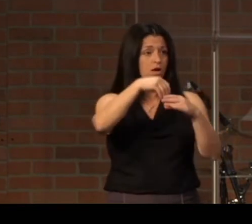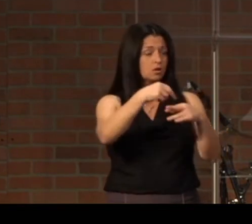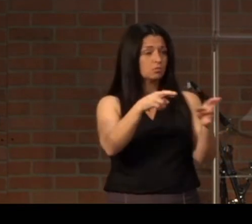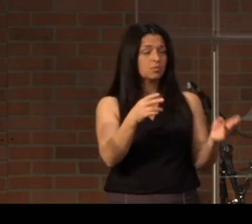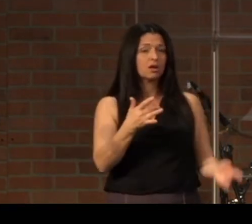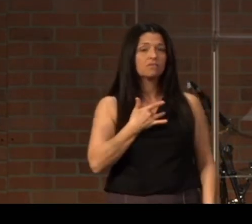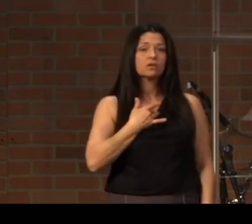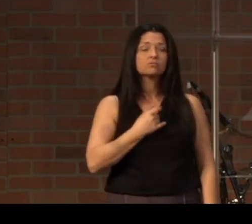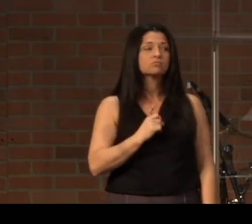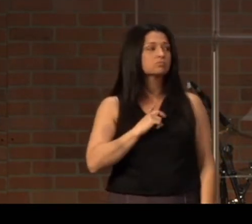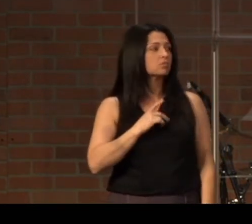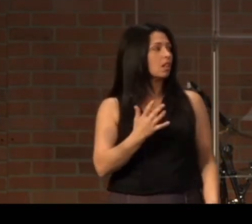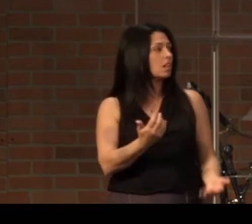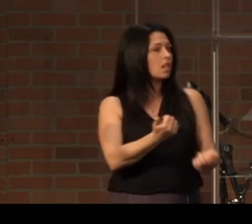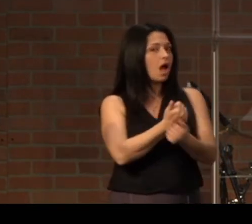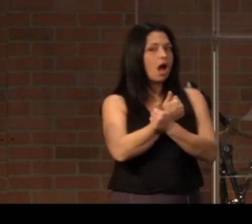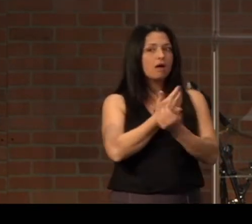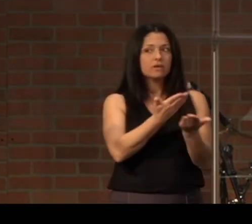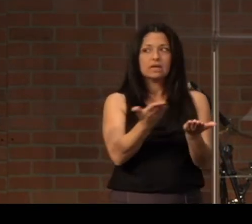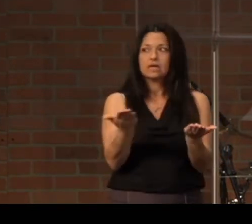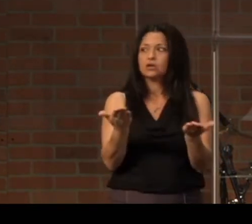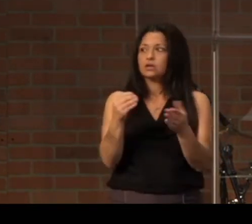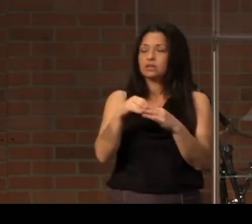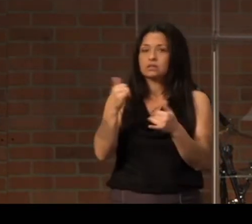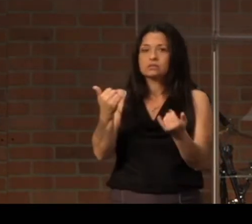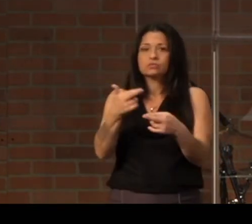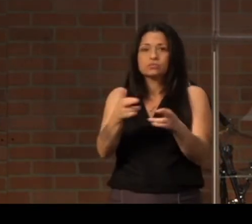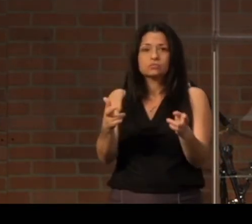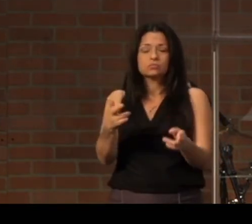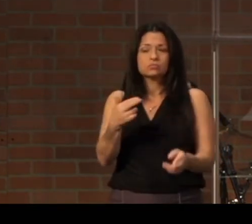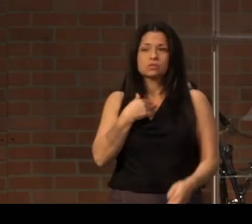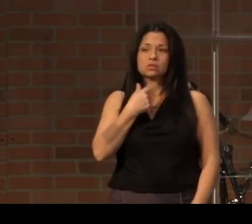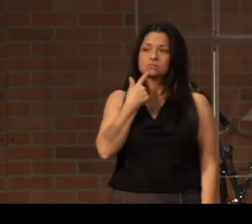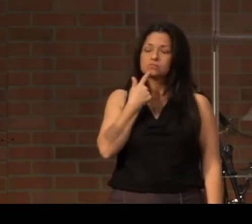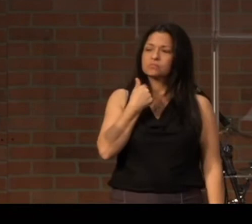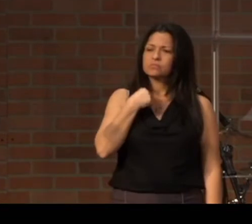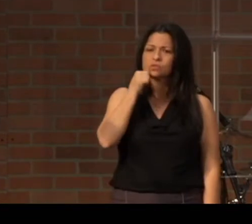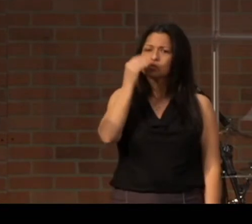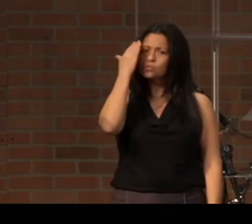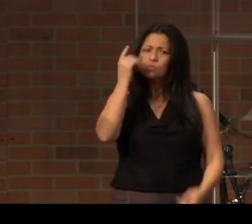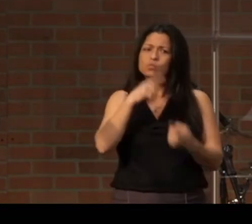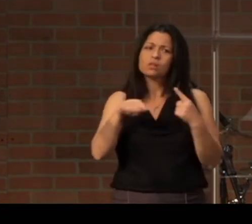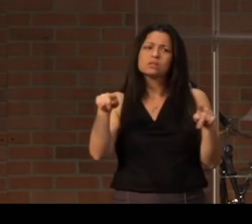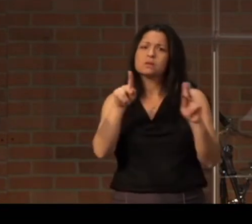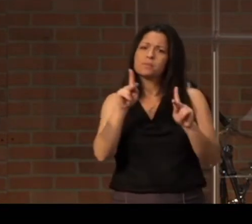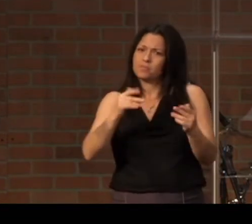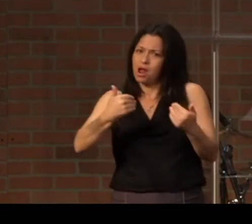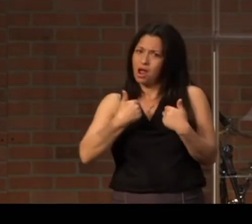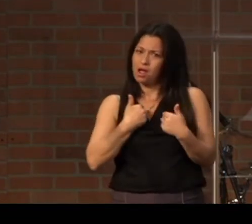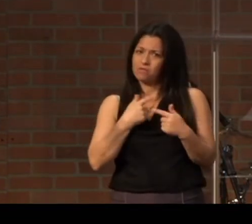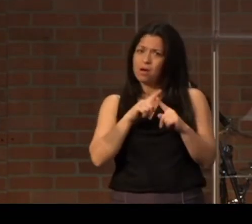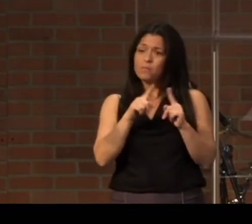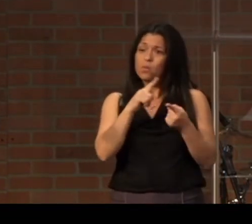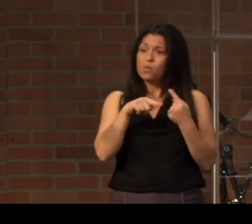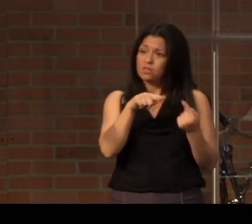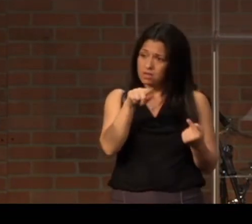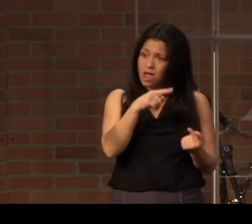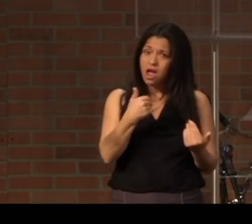room. And I said, I don't know what these people have, but whatever they have, I want